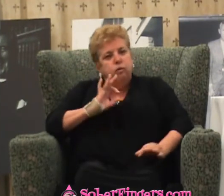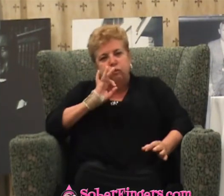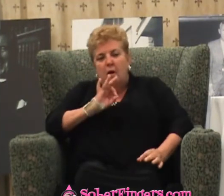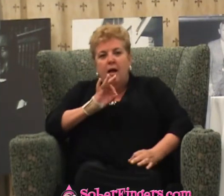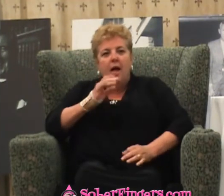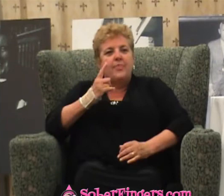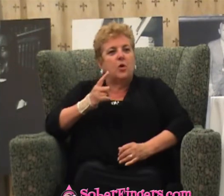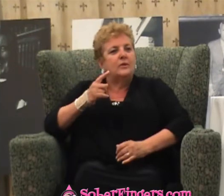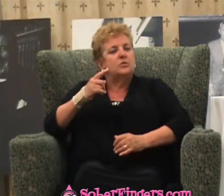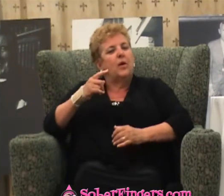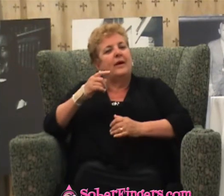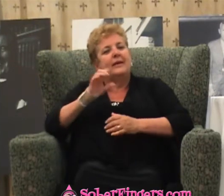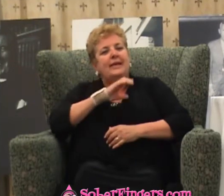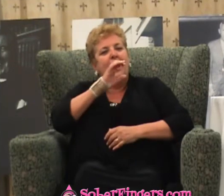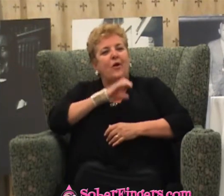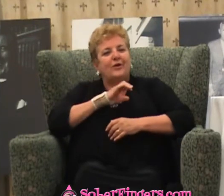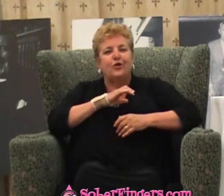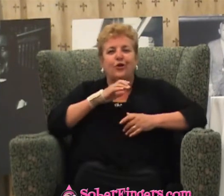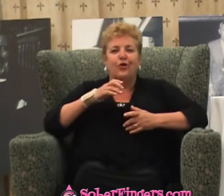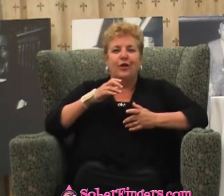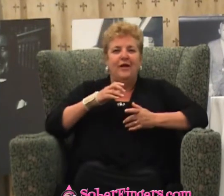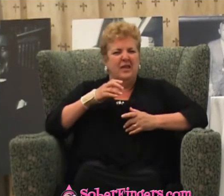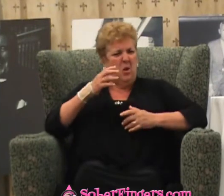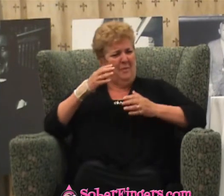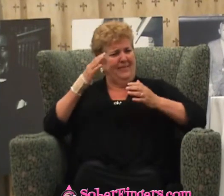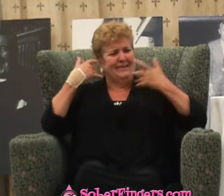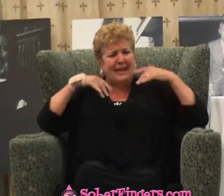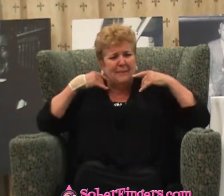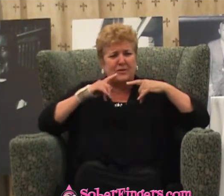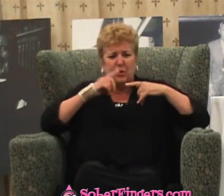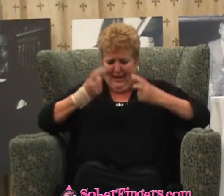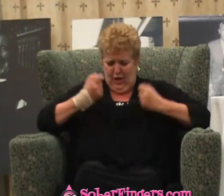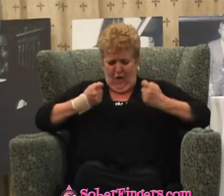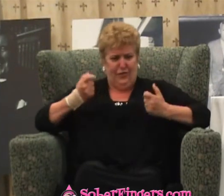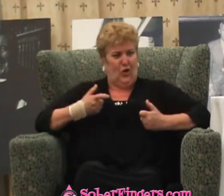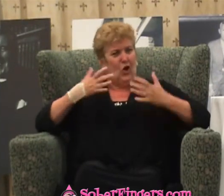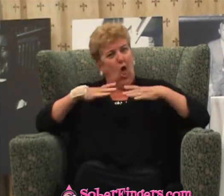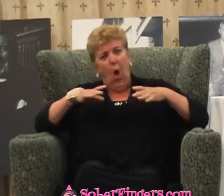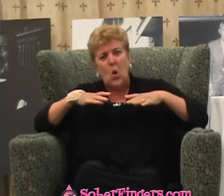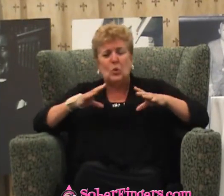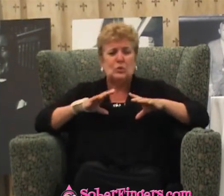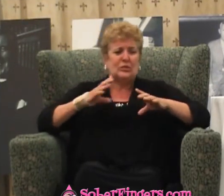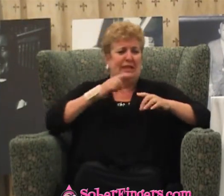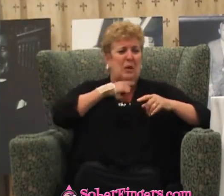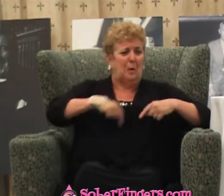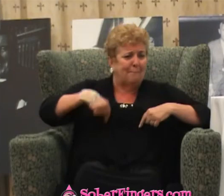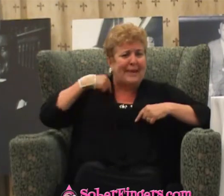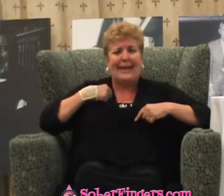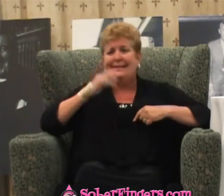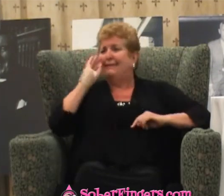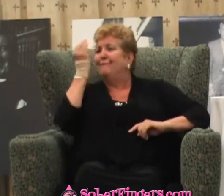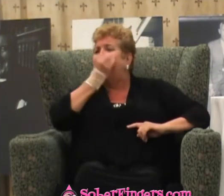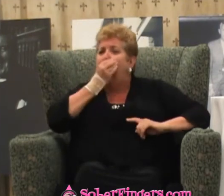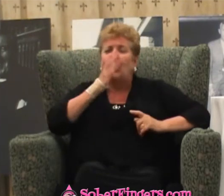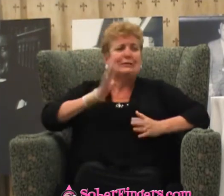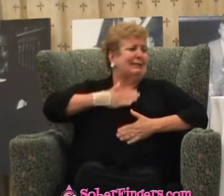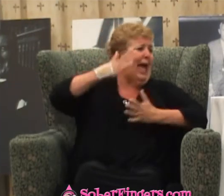named Berger. It was all these hippies taking off their clothes and beads and flowers and freedom and happiness and rock and rolls in the Broadway